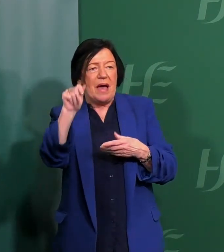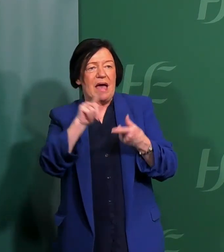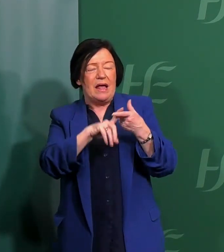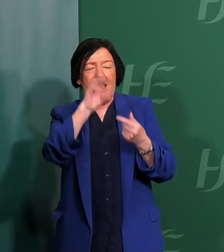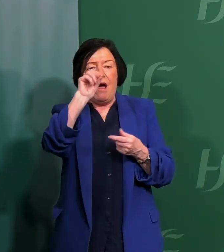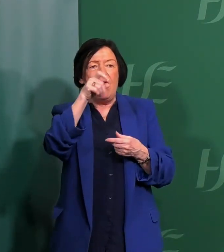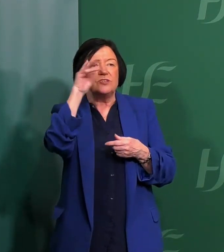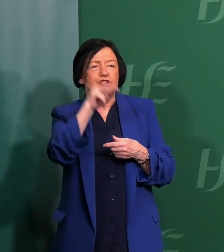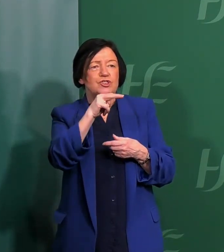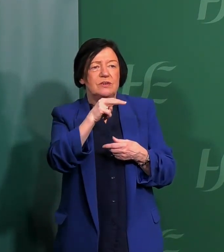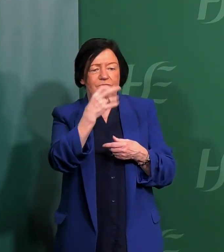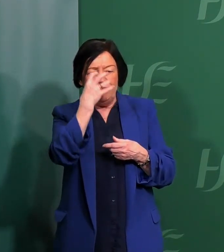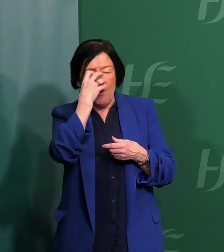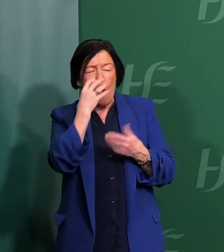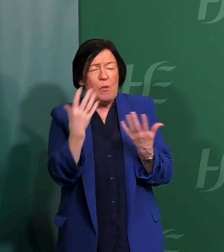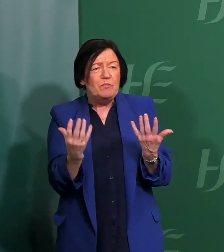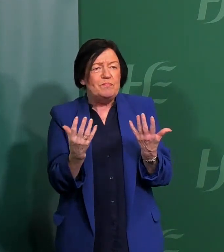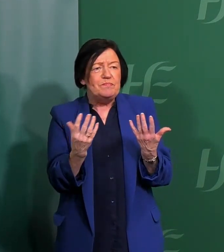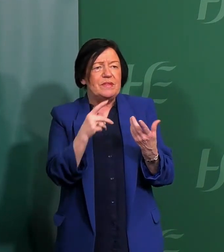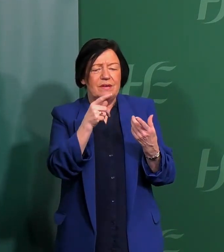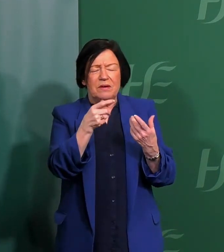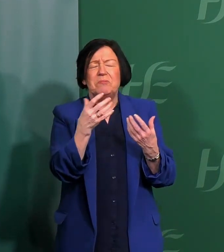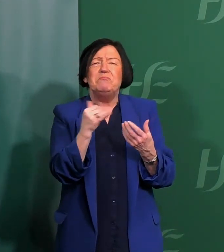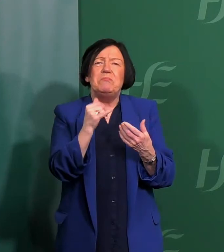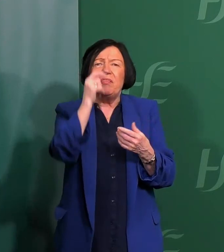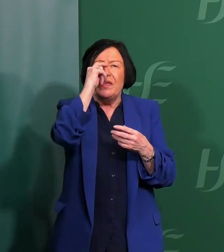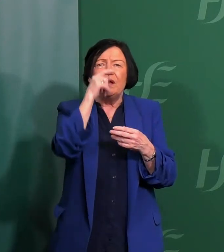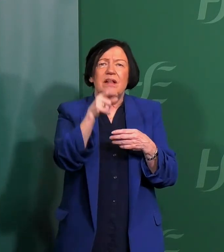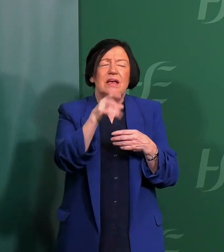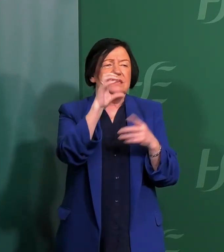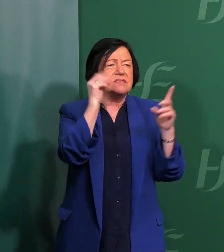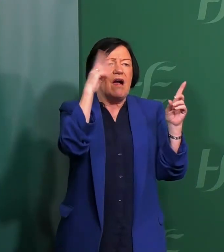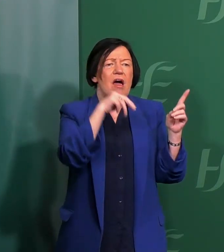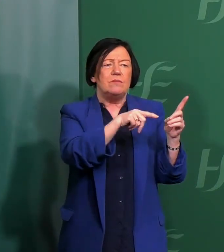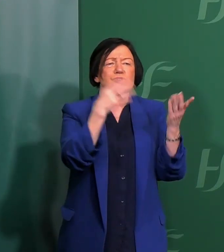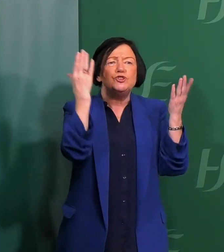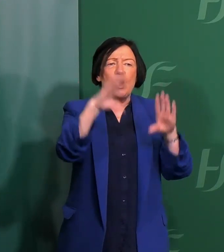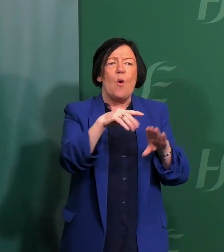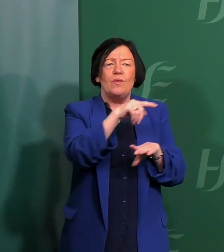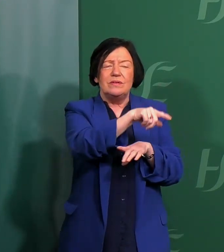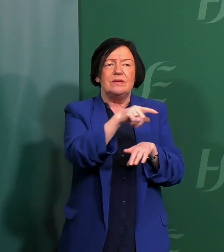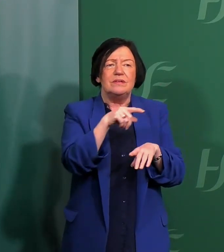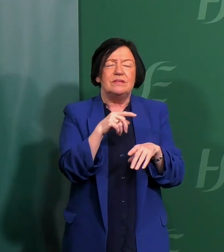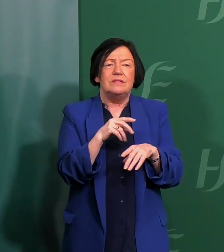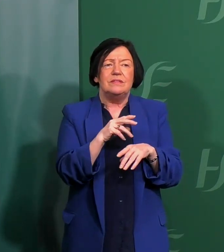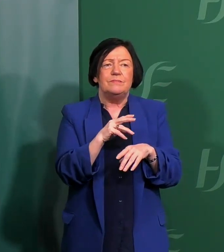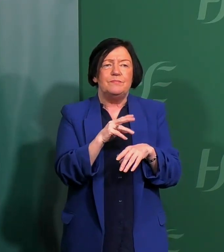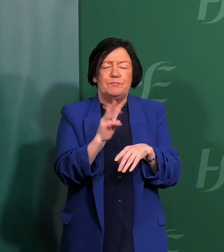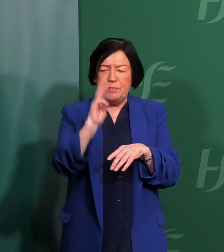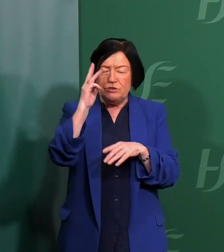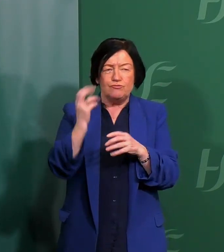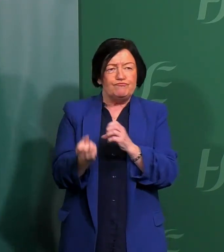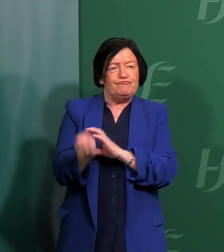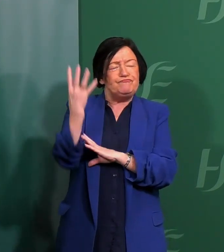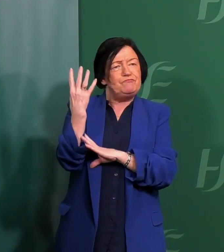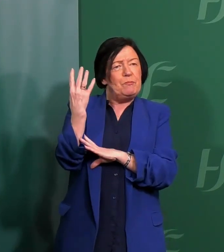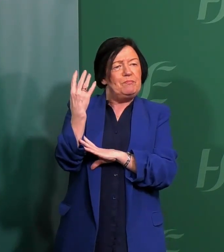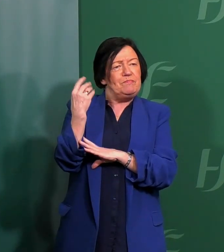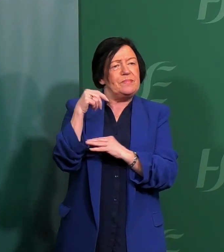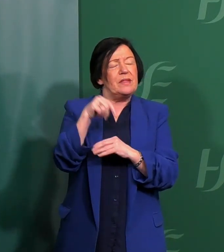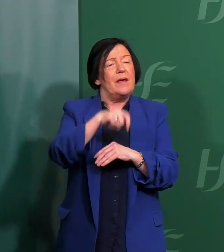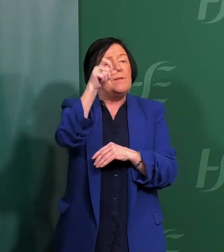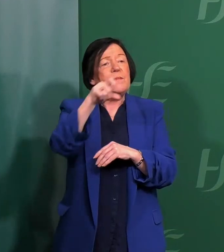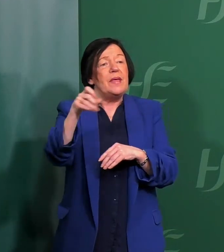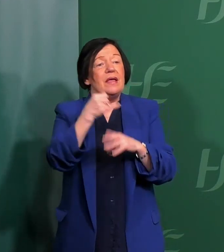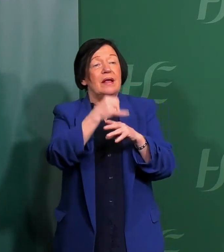high flow devices. So there's probably, I think as Colin demonstrated in the slide there, for the